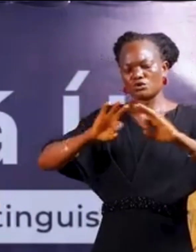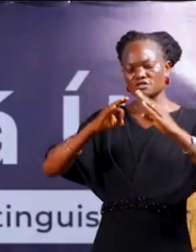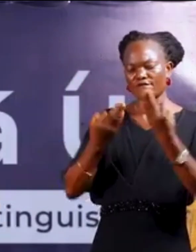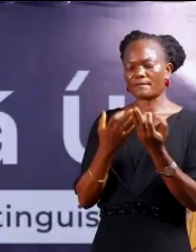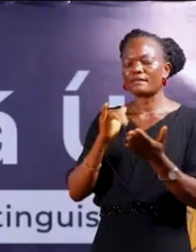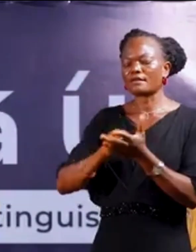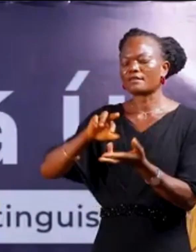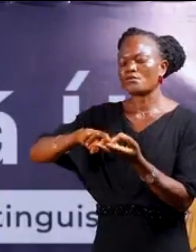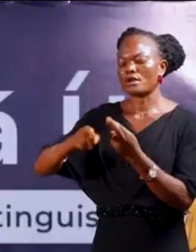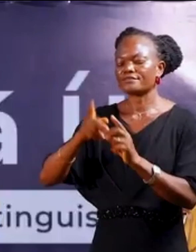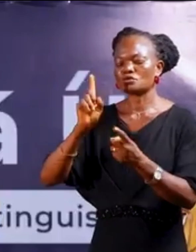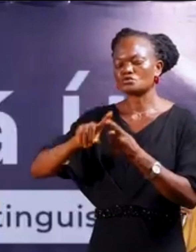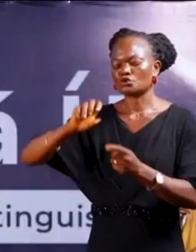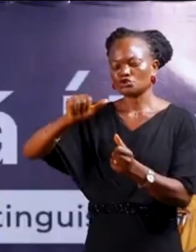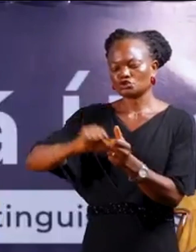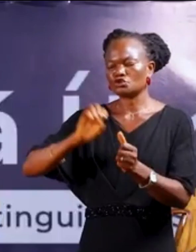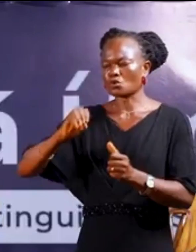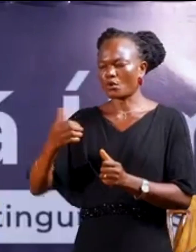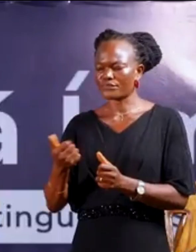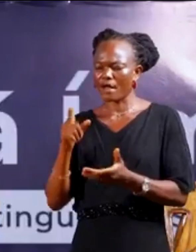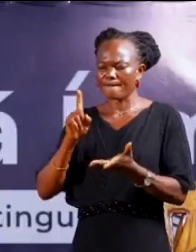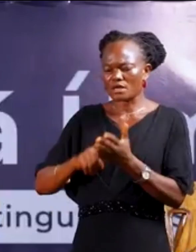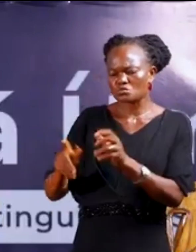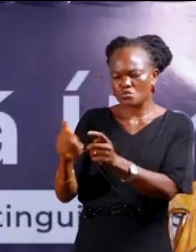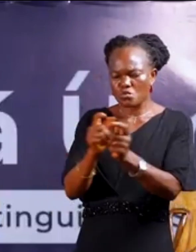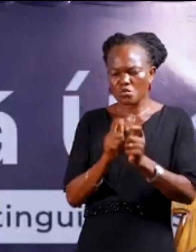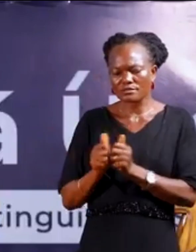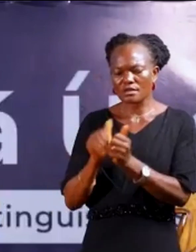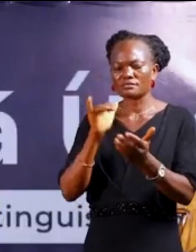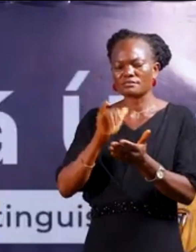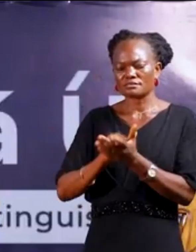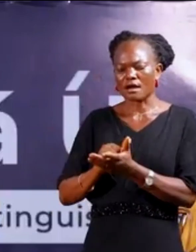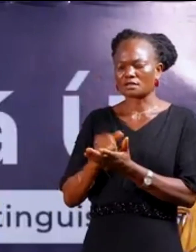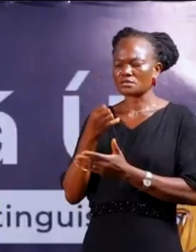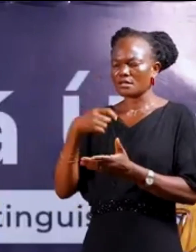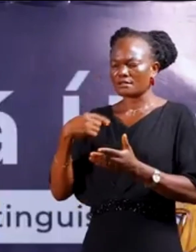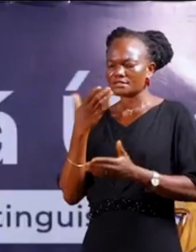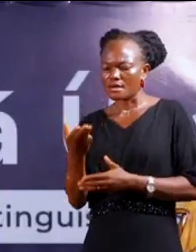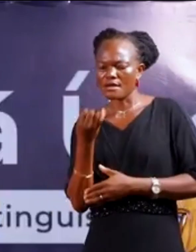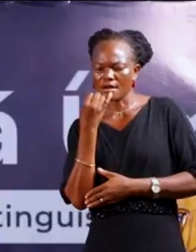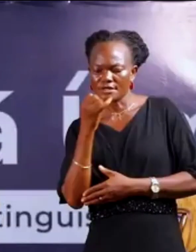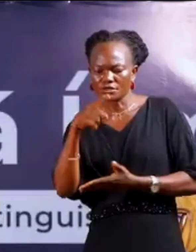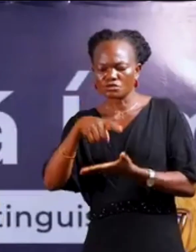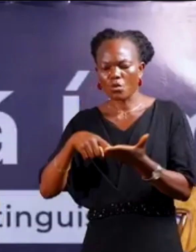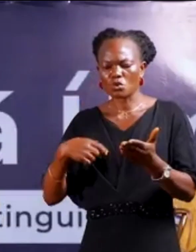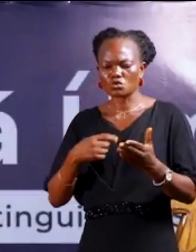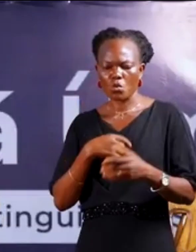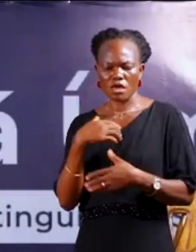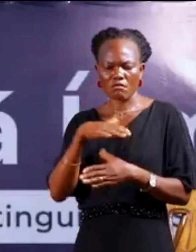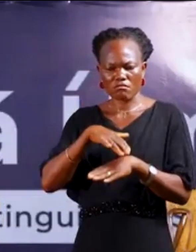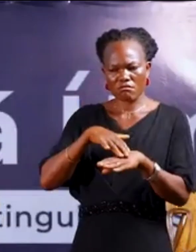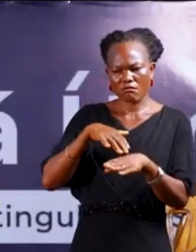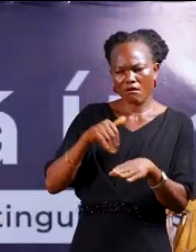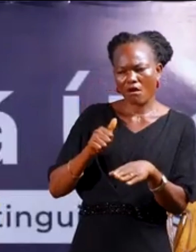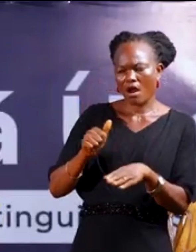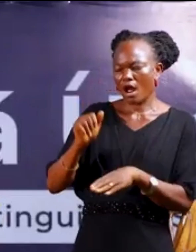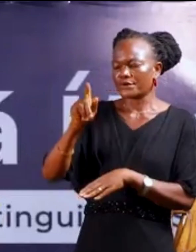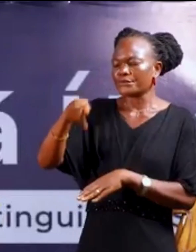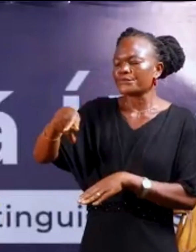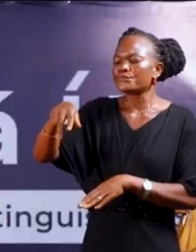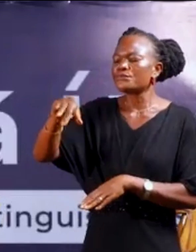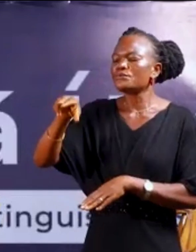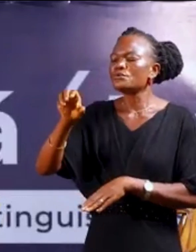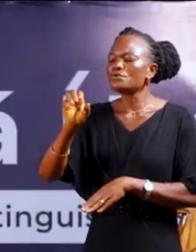to each other. But within that context, there is what we may refer to as the